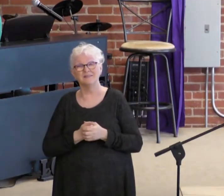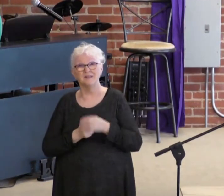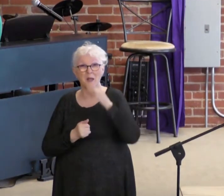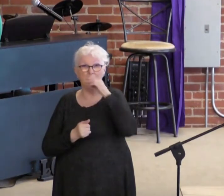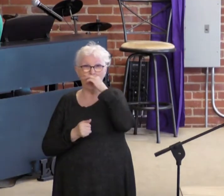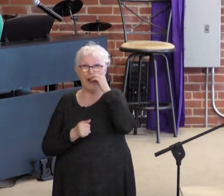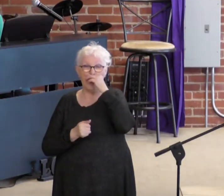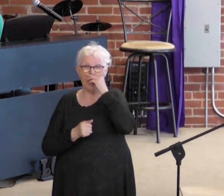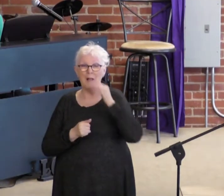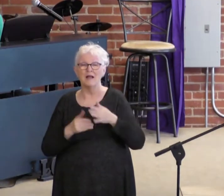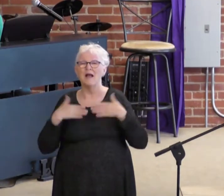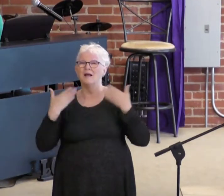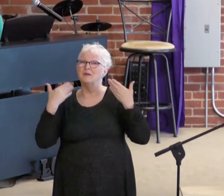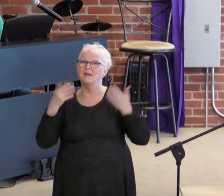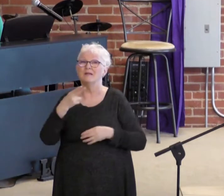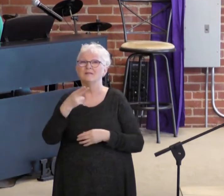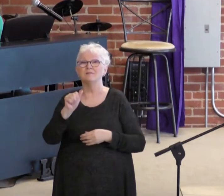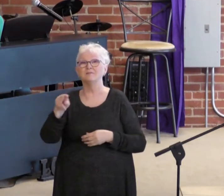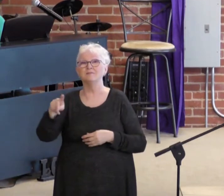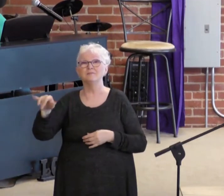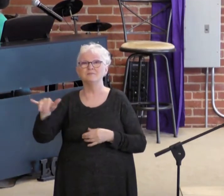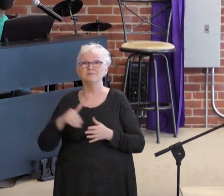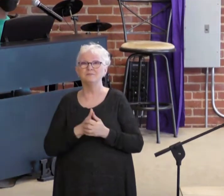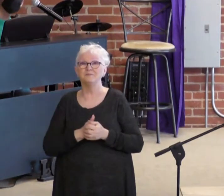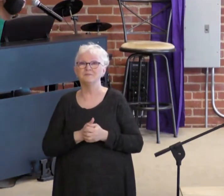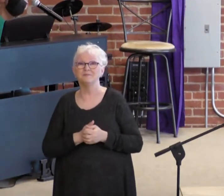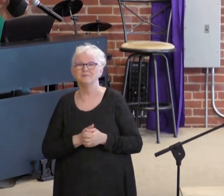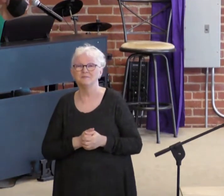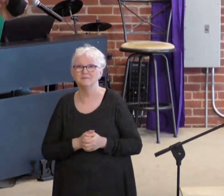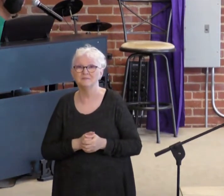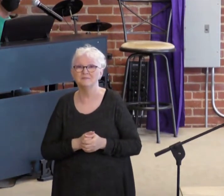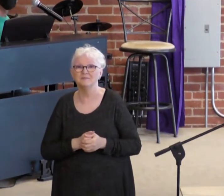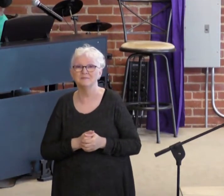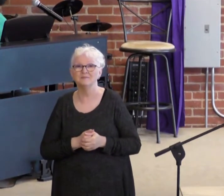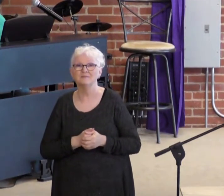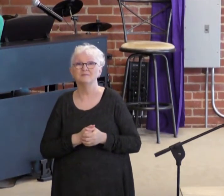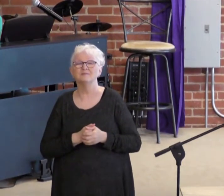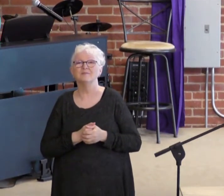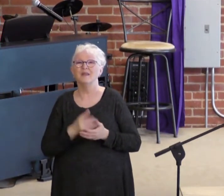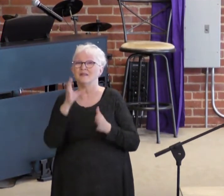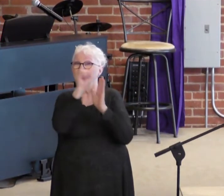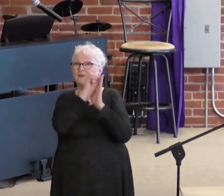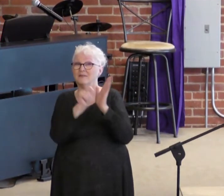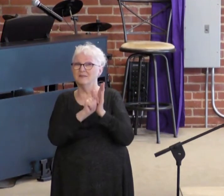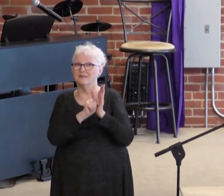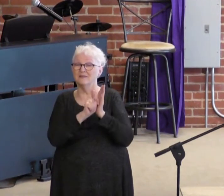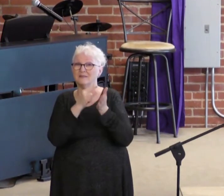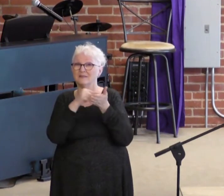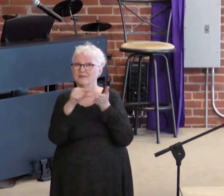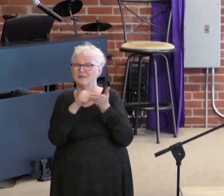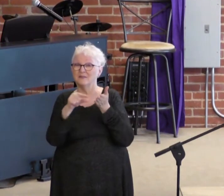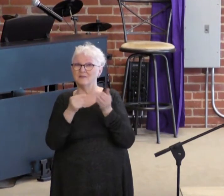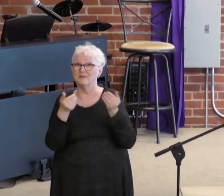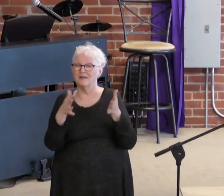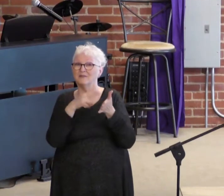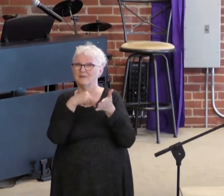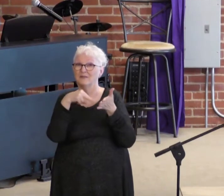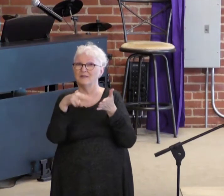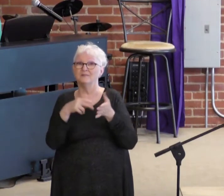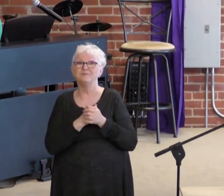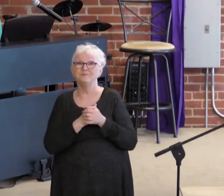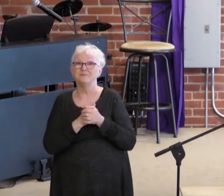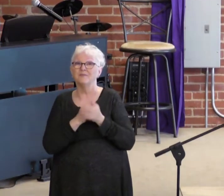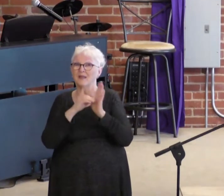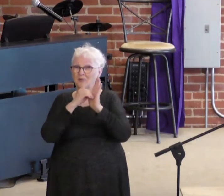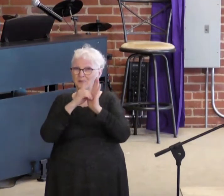Happy. All right. And so that's the Old Testament scripture that I have read. And in